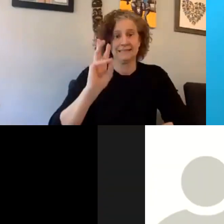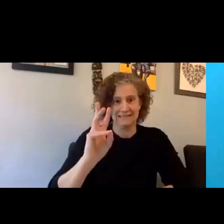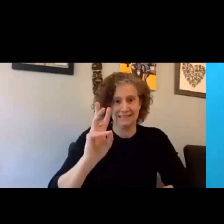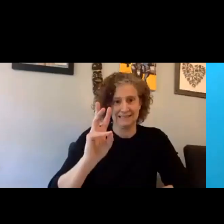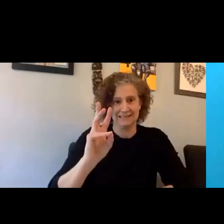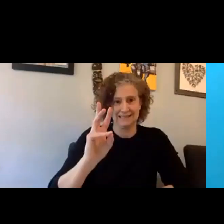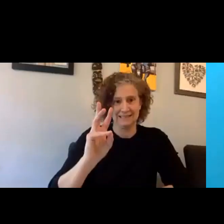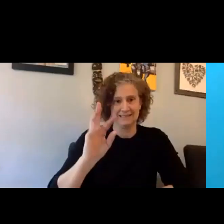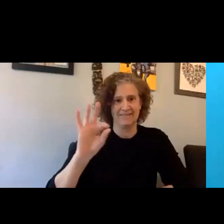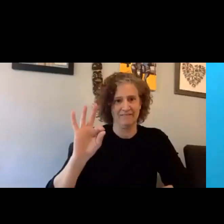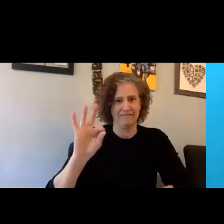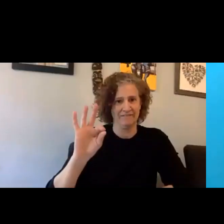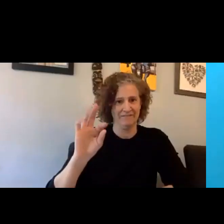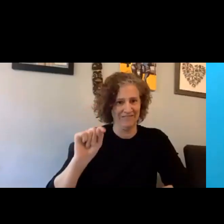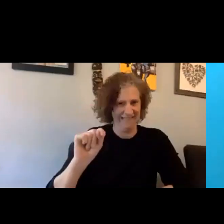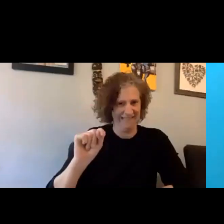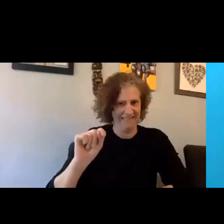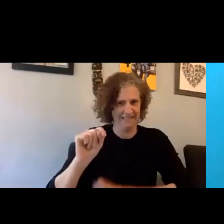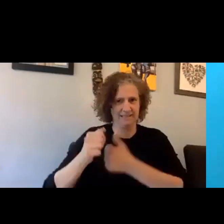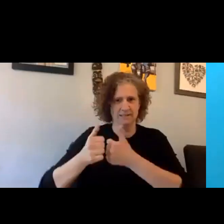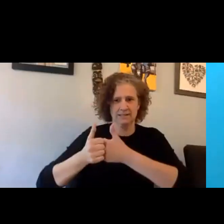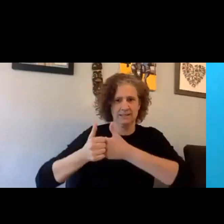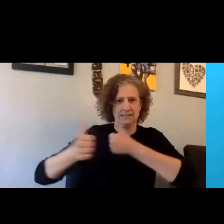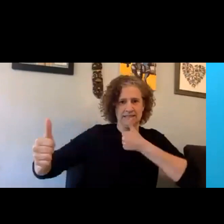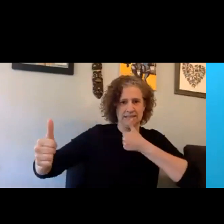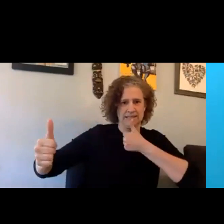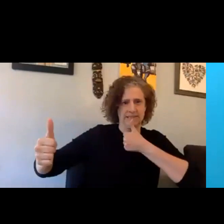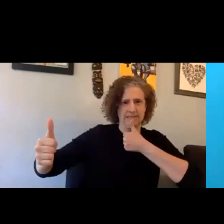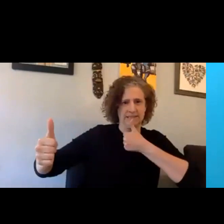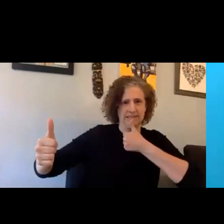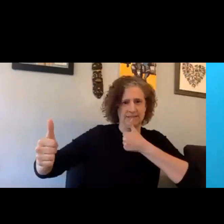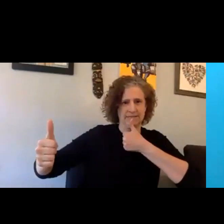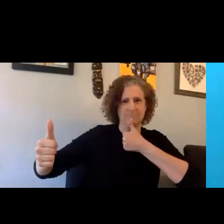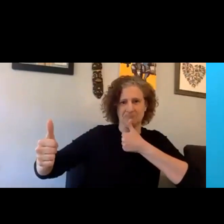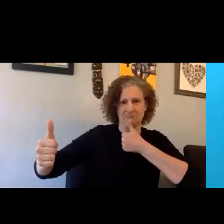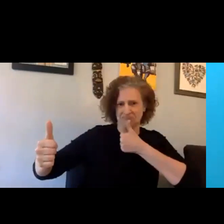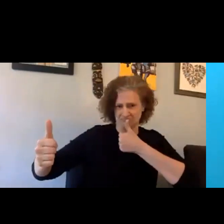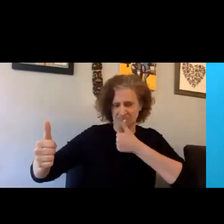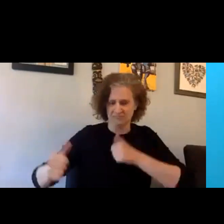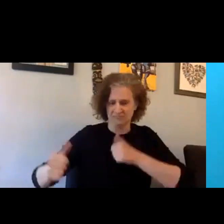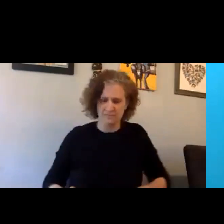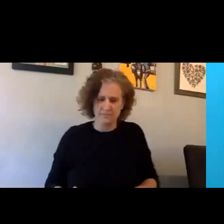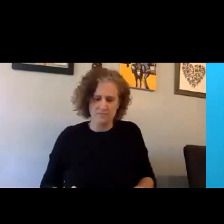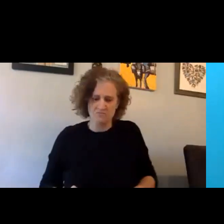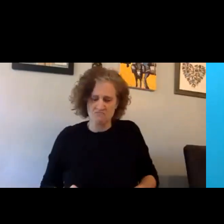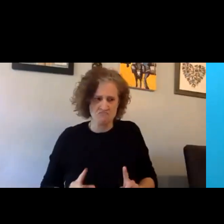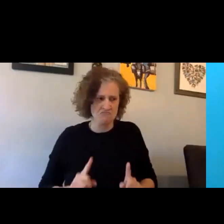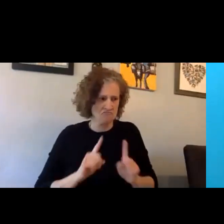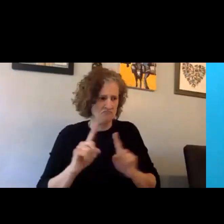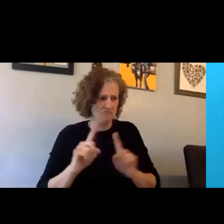away. I'll sign it slowly. 6 feet, FT, away.